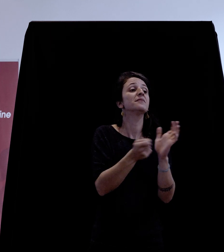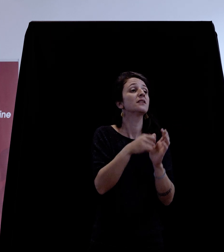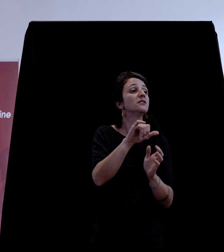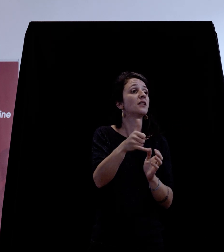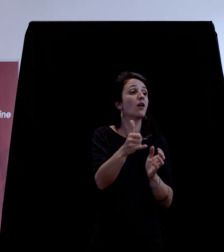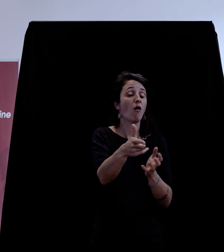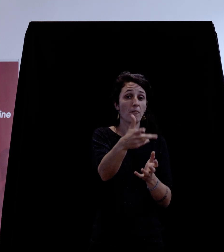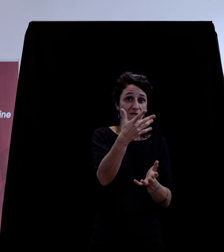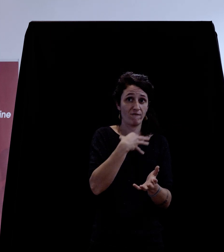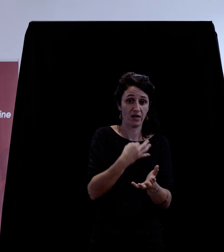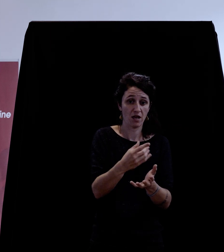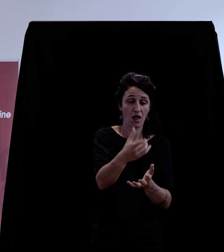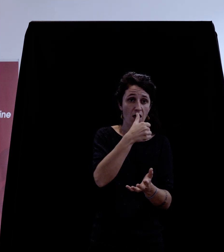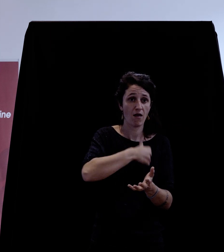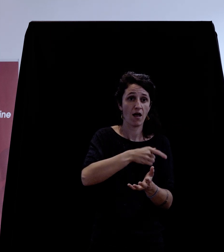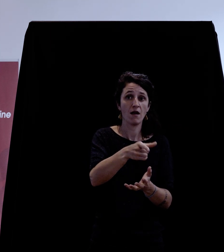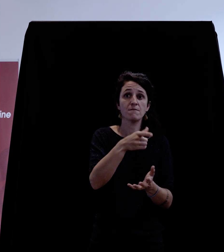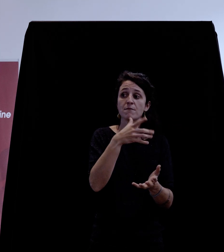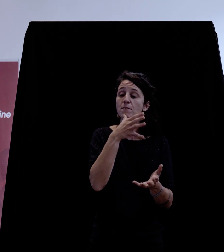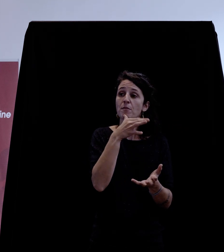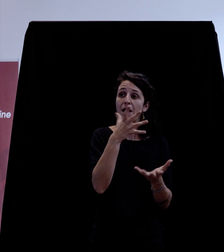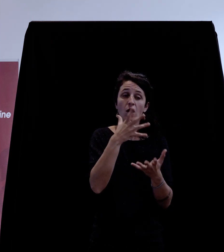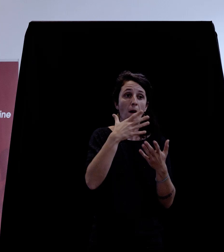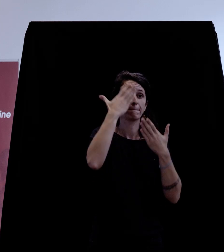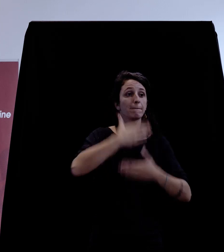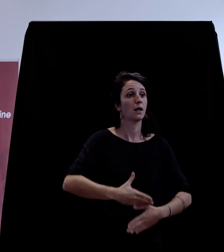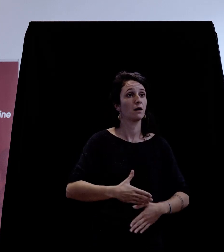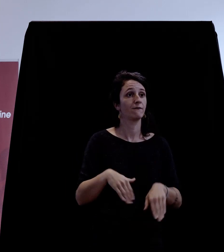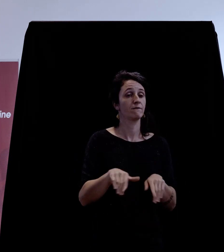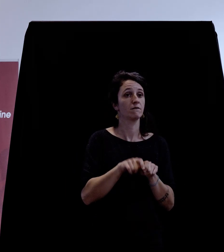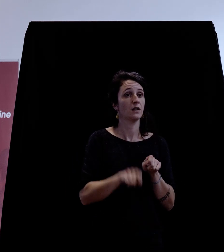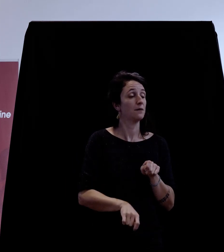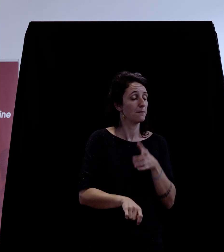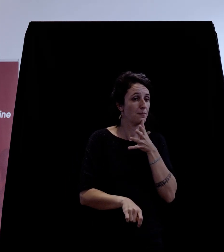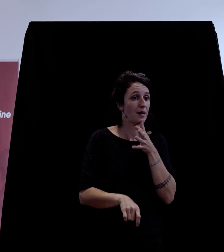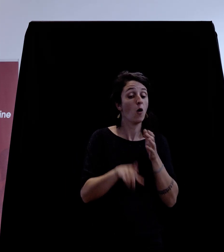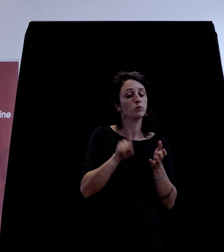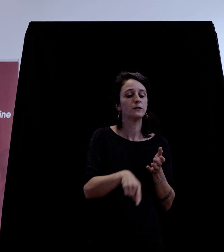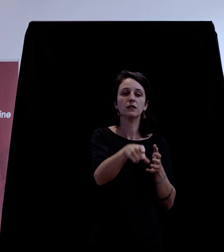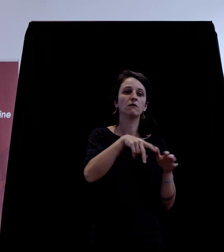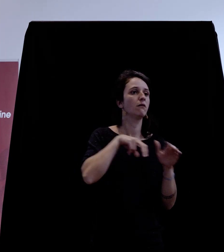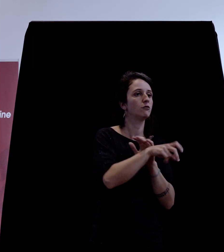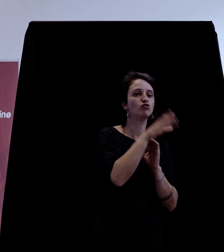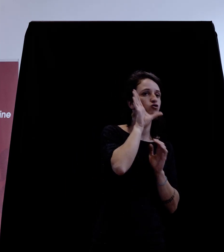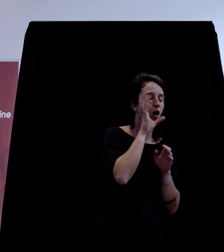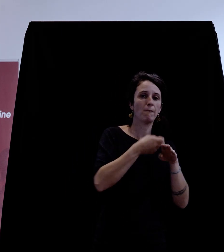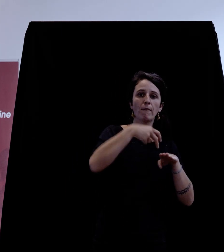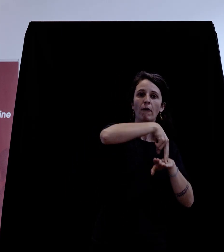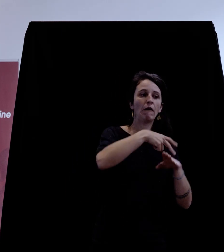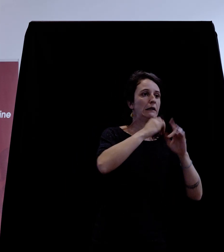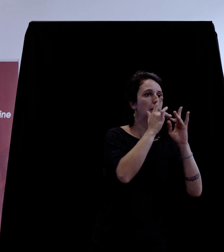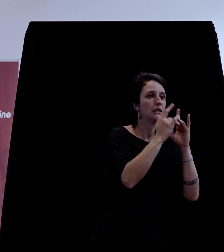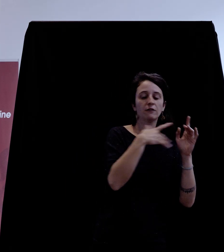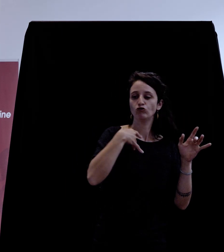one room, tries to lie in a bed or to pick up a toy, for just a few seconds, and he goes to a different room